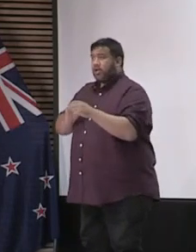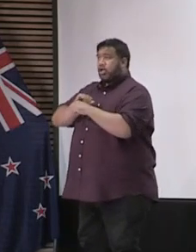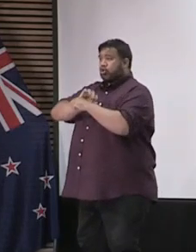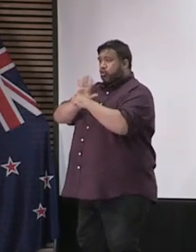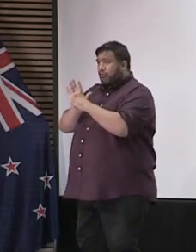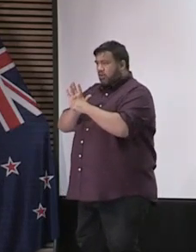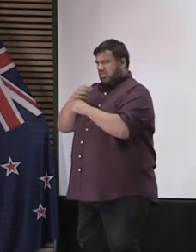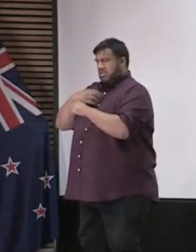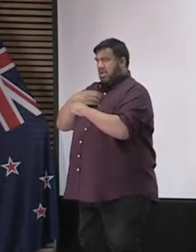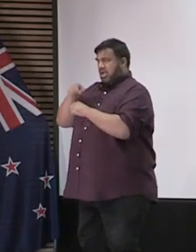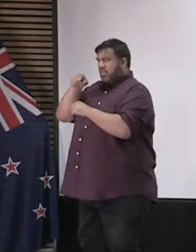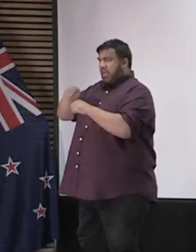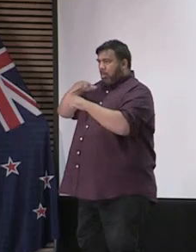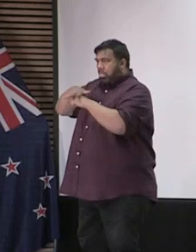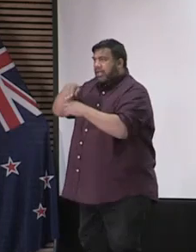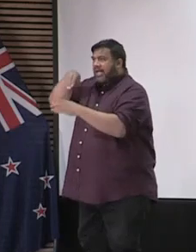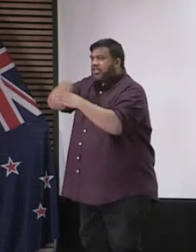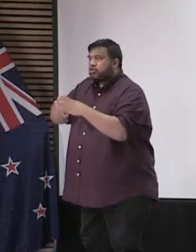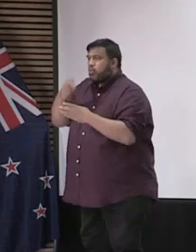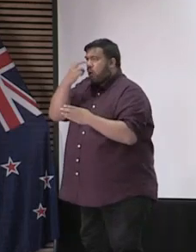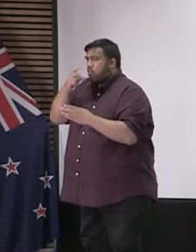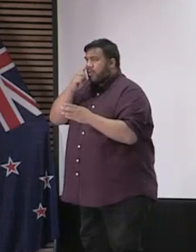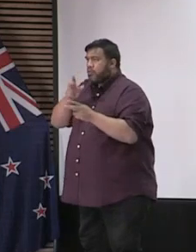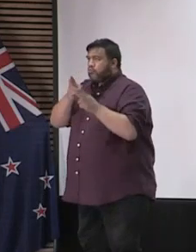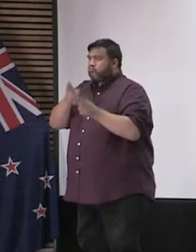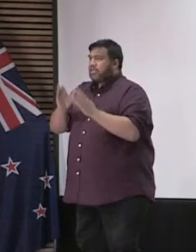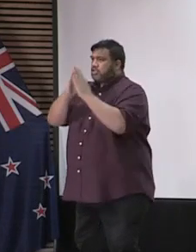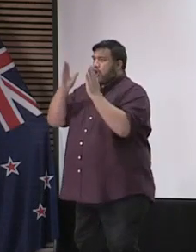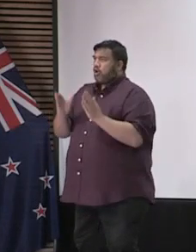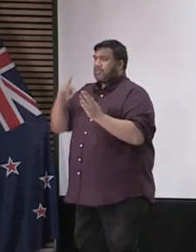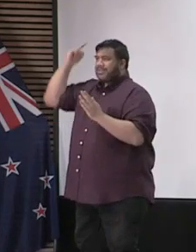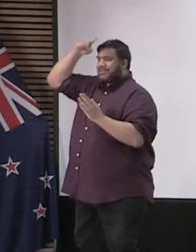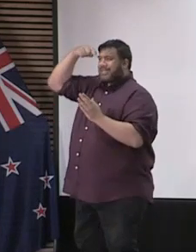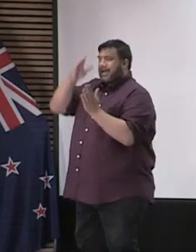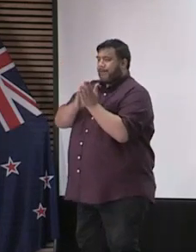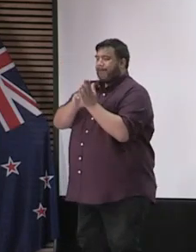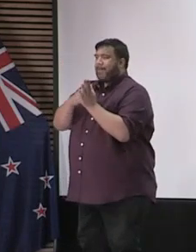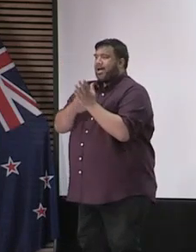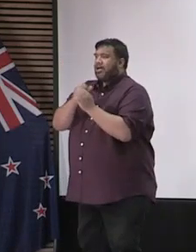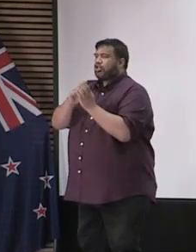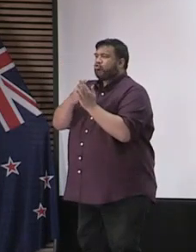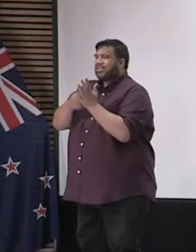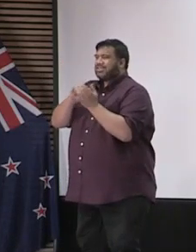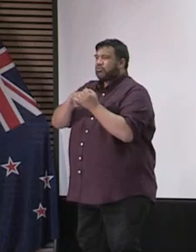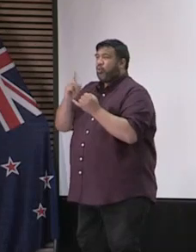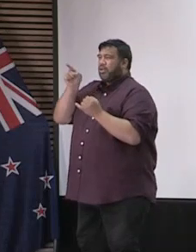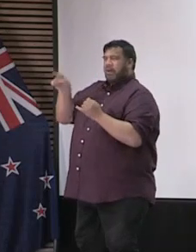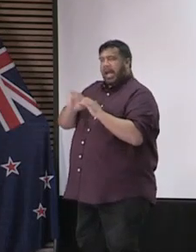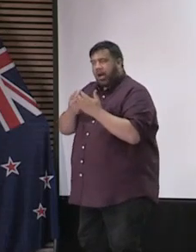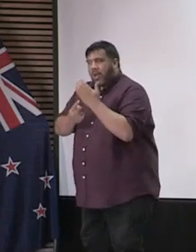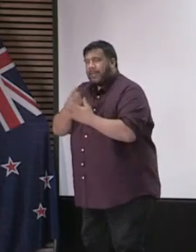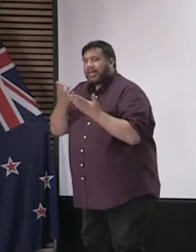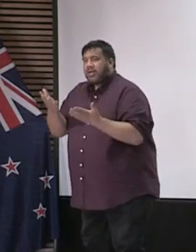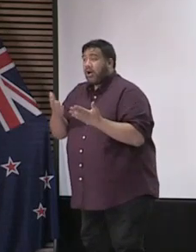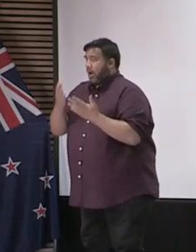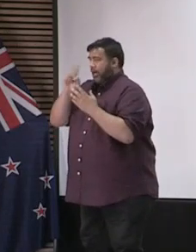St Margaret's Rest Home? I don't have the information about that as yet, but what I can say is that some of the cases are outside